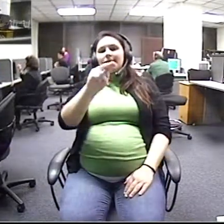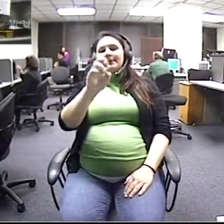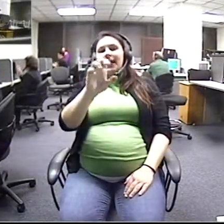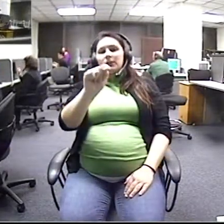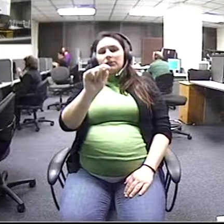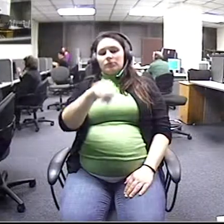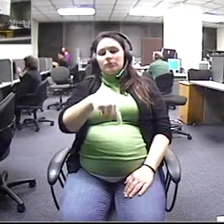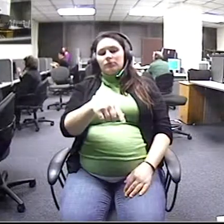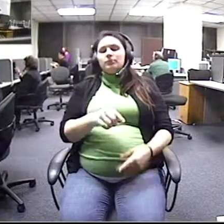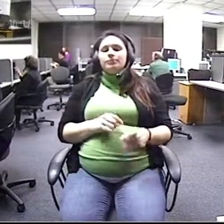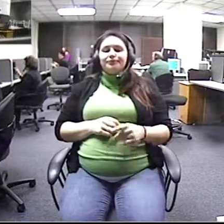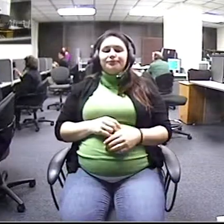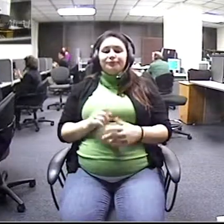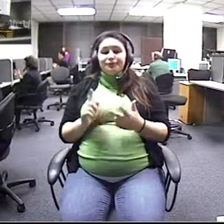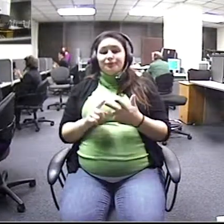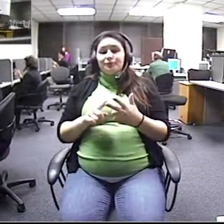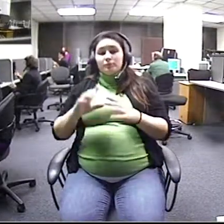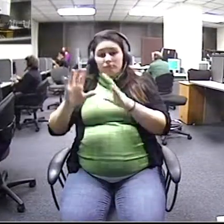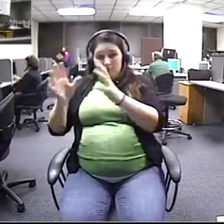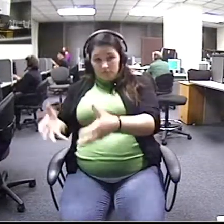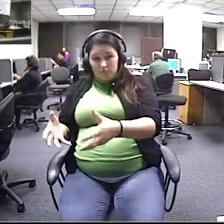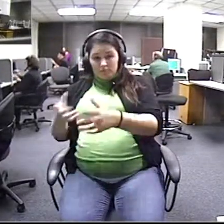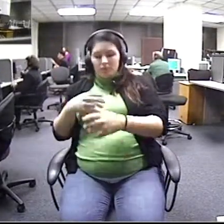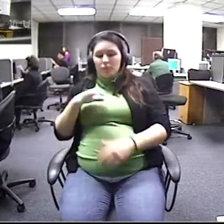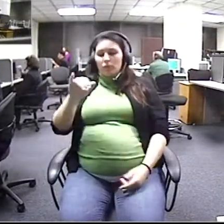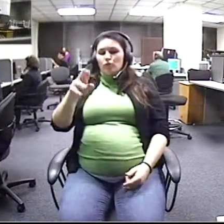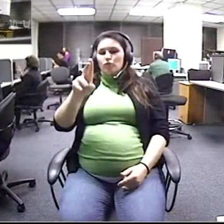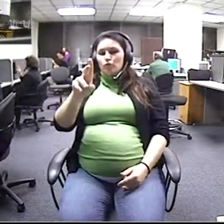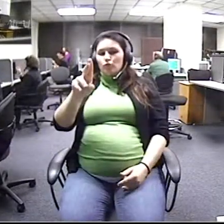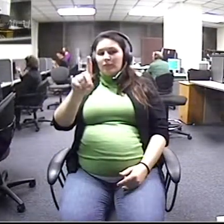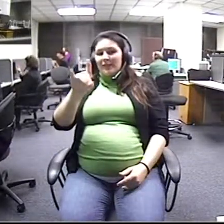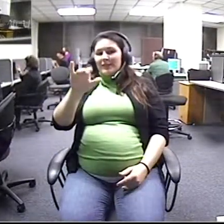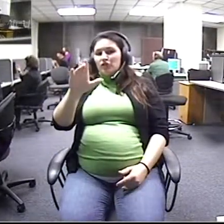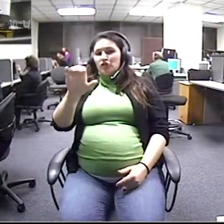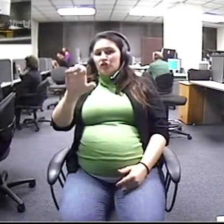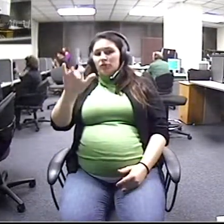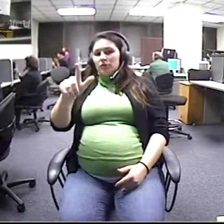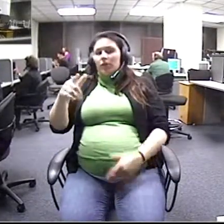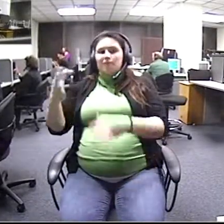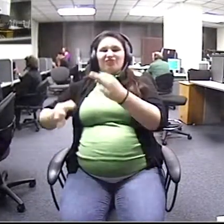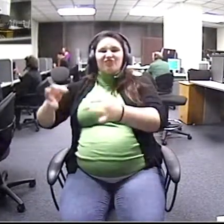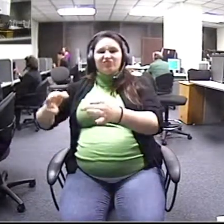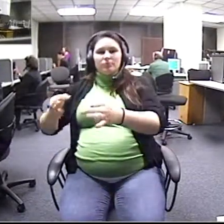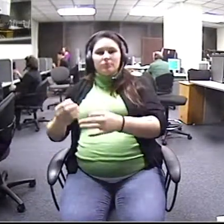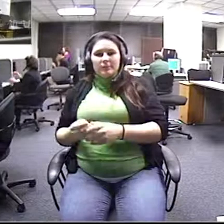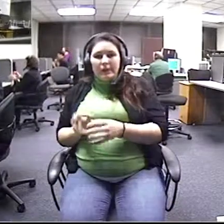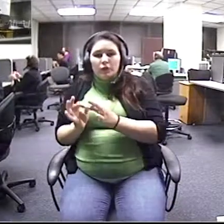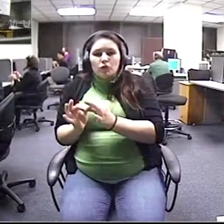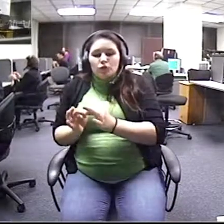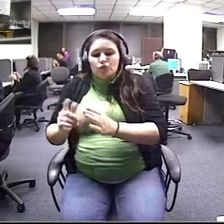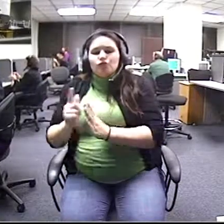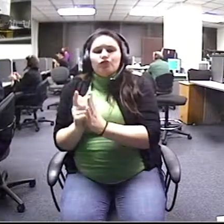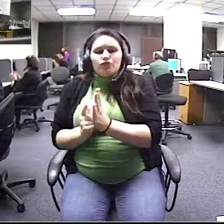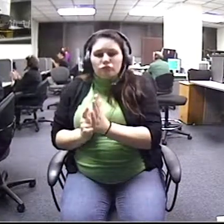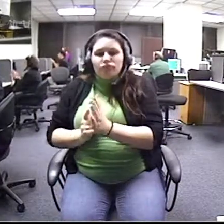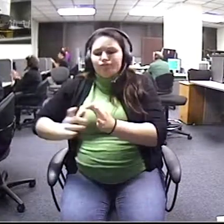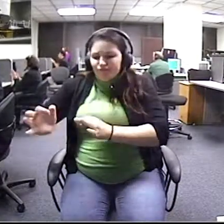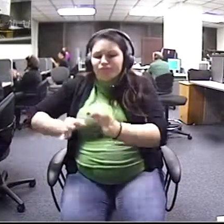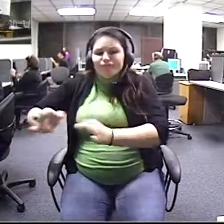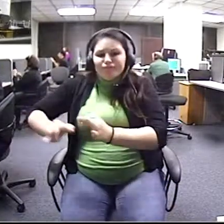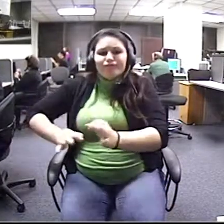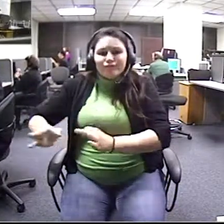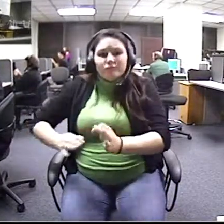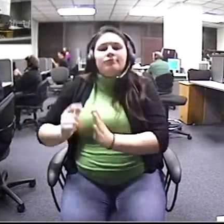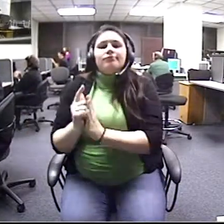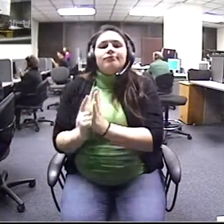The third branch is the judicial branch of government. The duty is to interpret the laws. Its structure is a